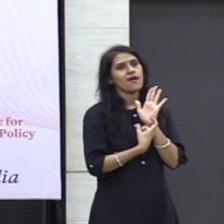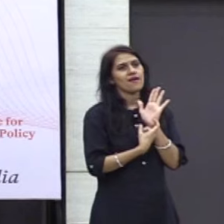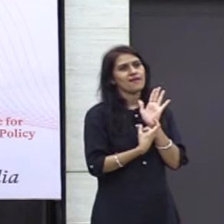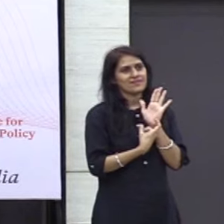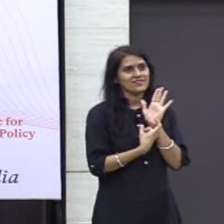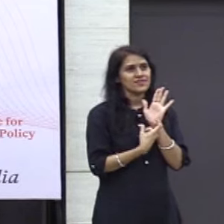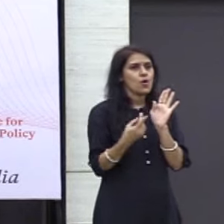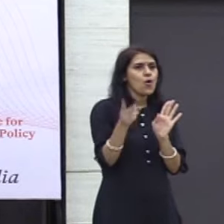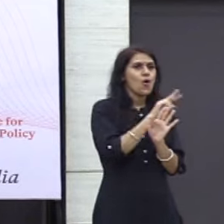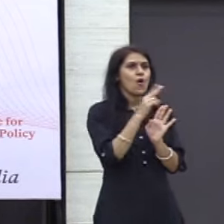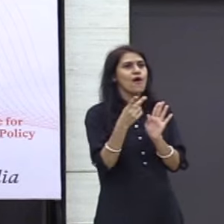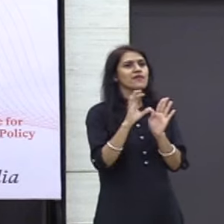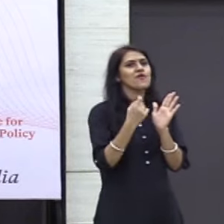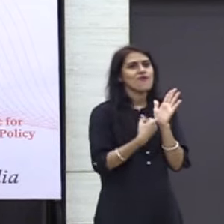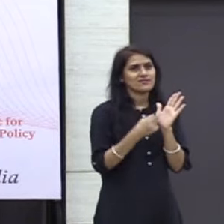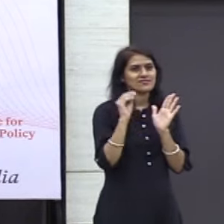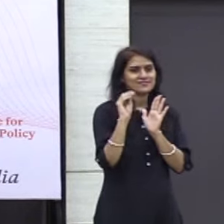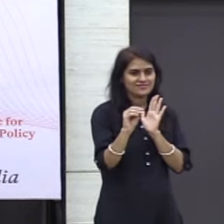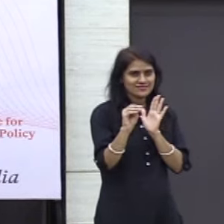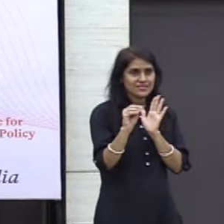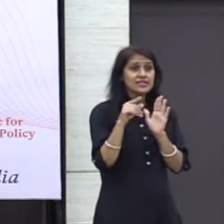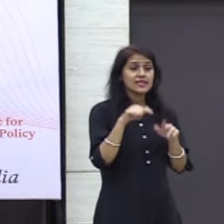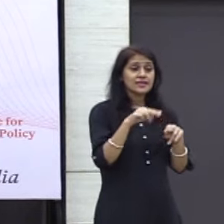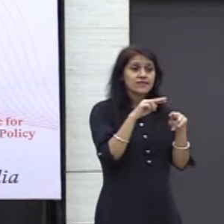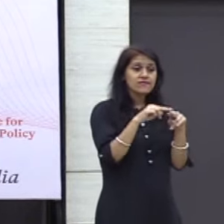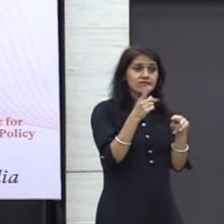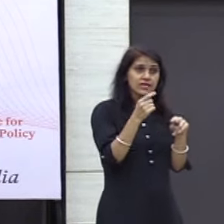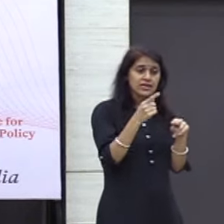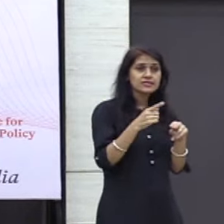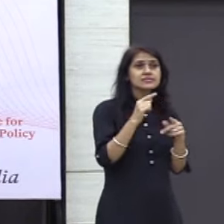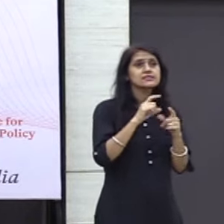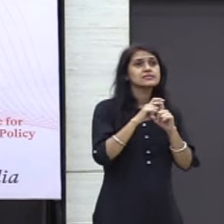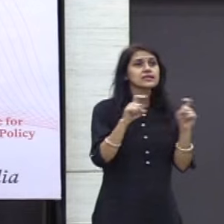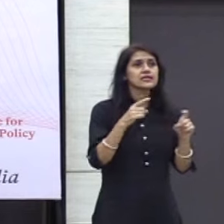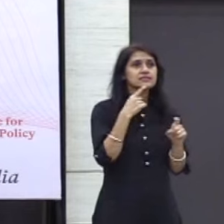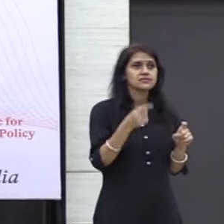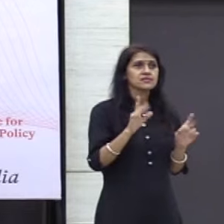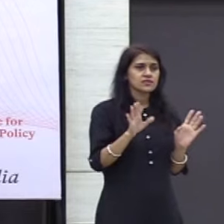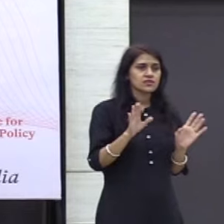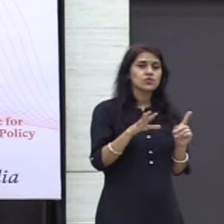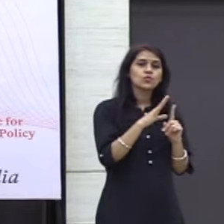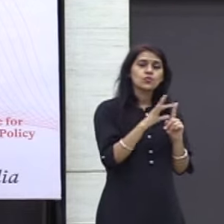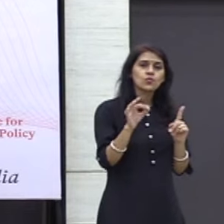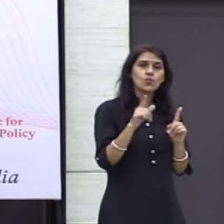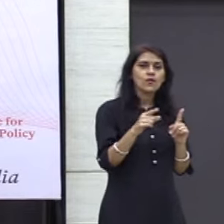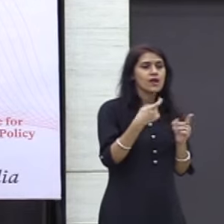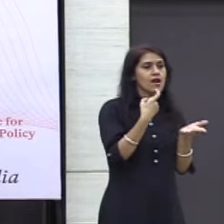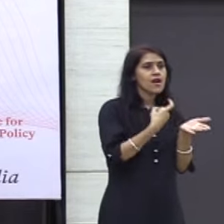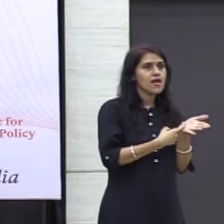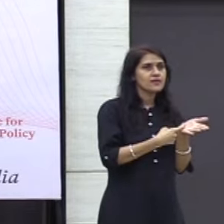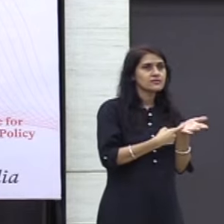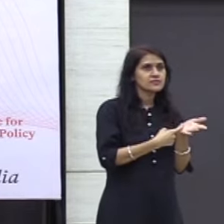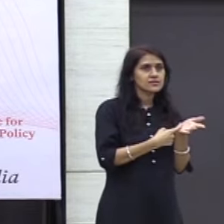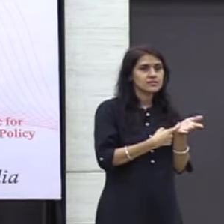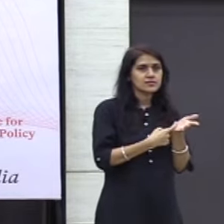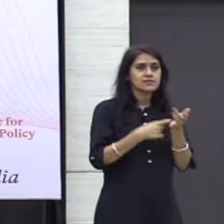that Finance Act, that explanation was added in the Finance Act, so therefore it couldn't go to Rajya Sabha.